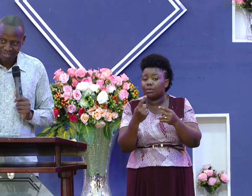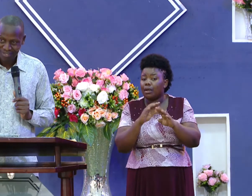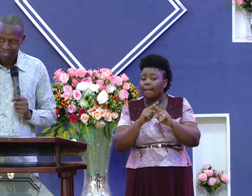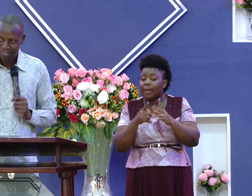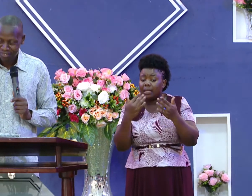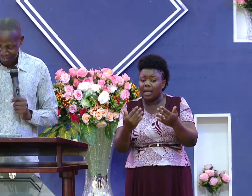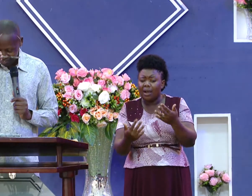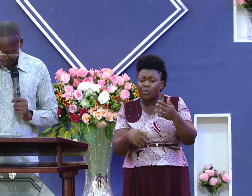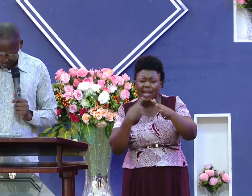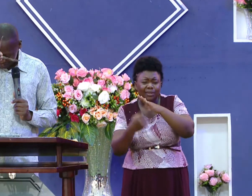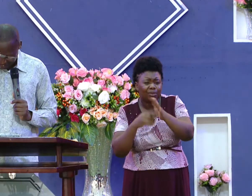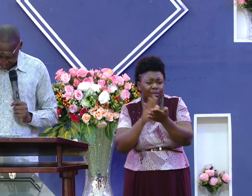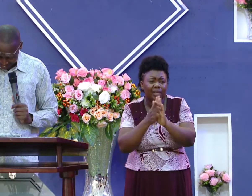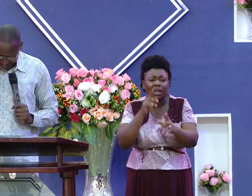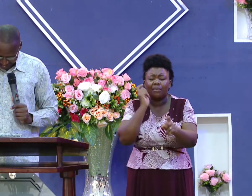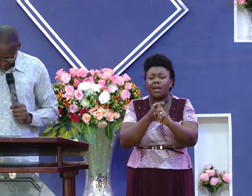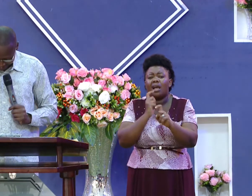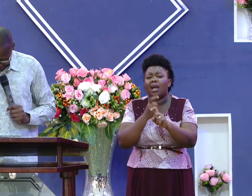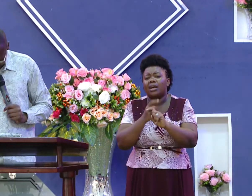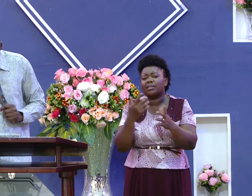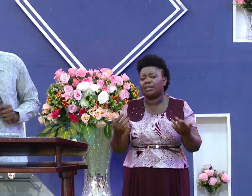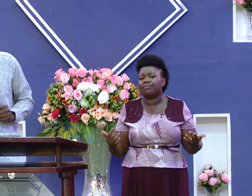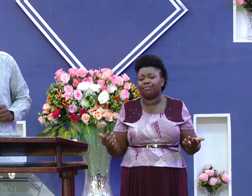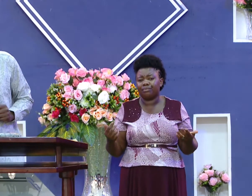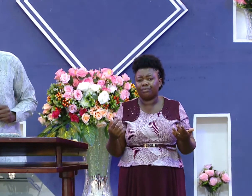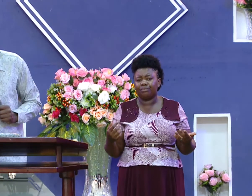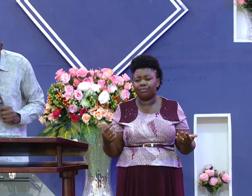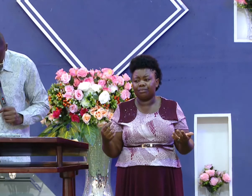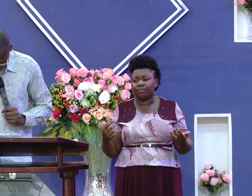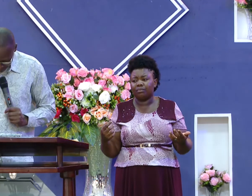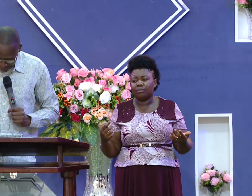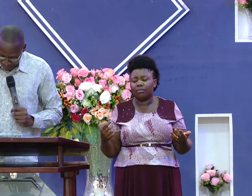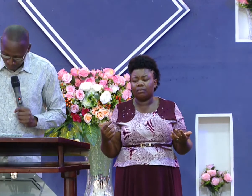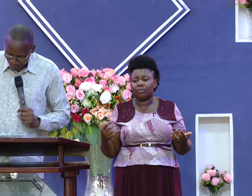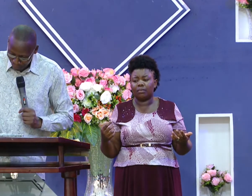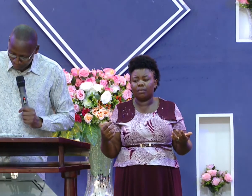Job, is it you who said that shall we be given all only good things? Now he's going through a burning fire.